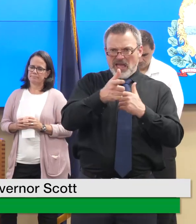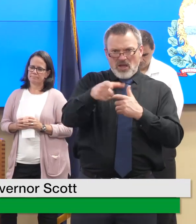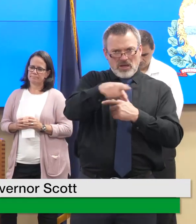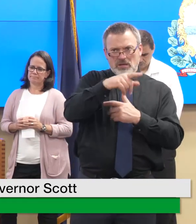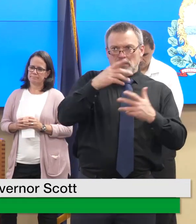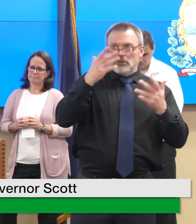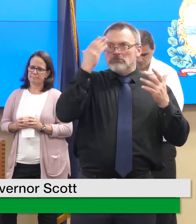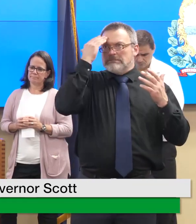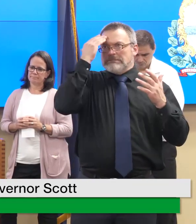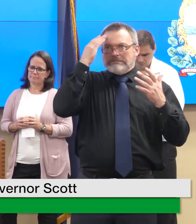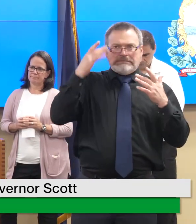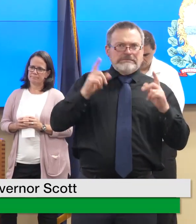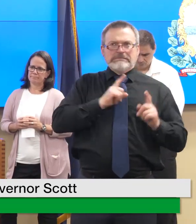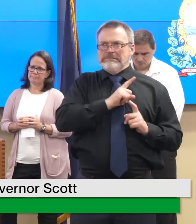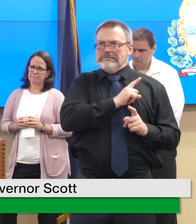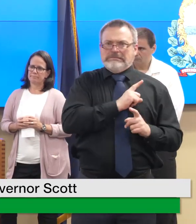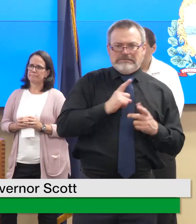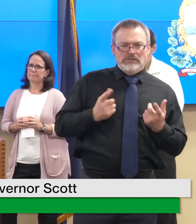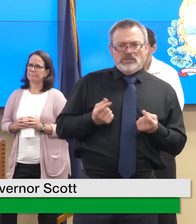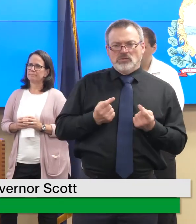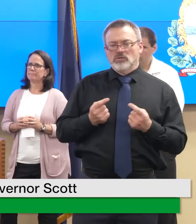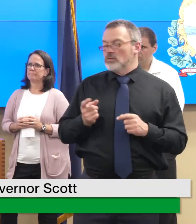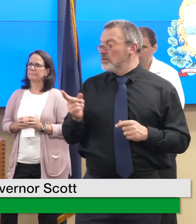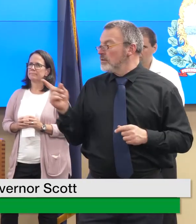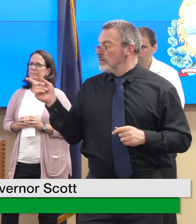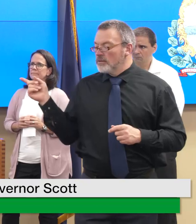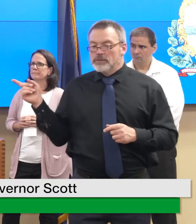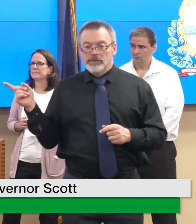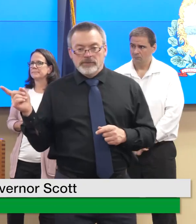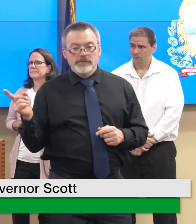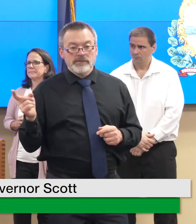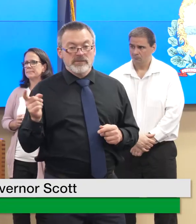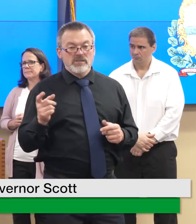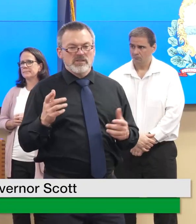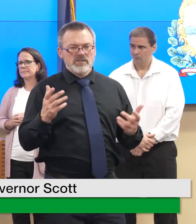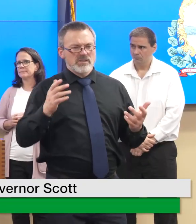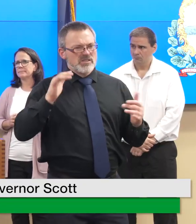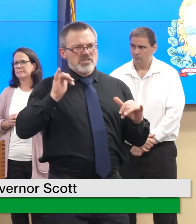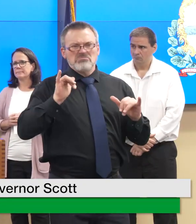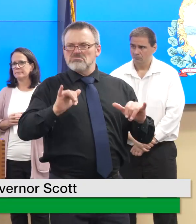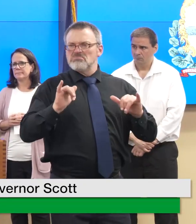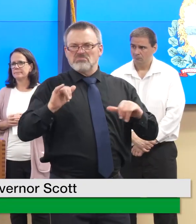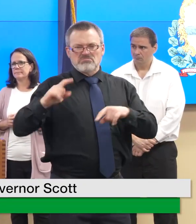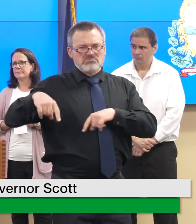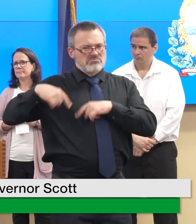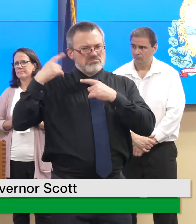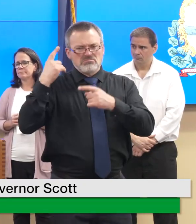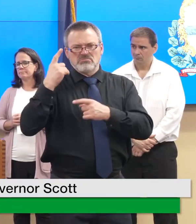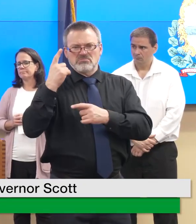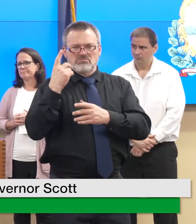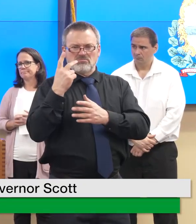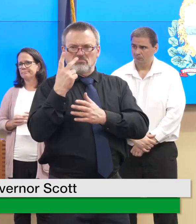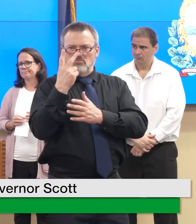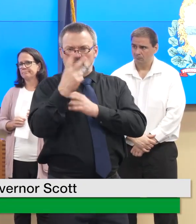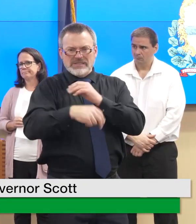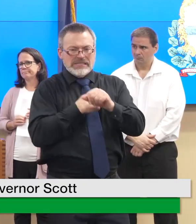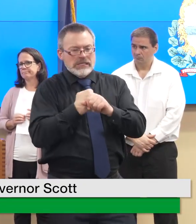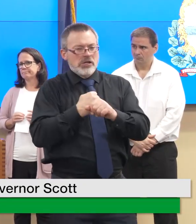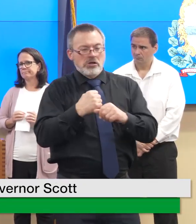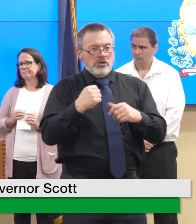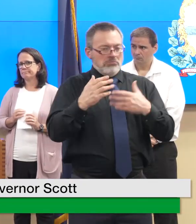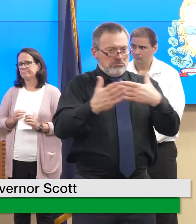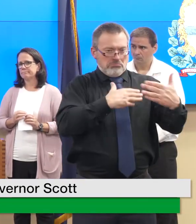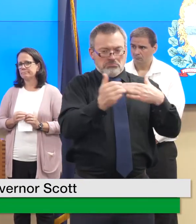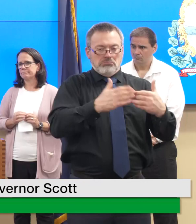our response in the last 2 years speaks for itself, whether it was known or an unknown event. We have saved lives